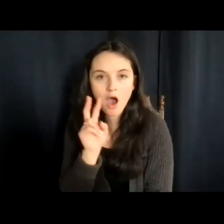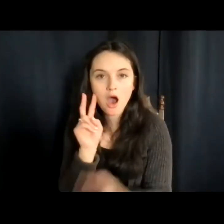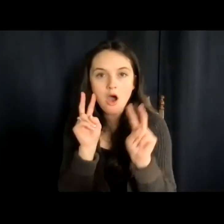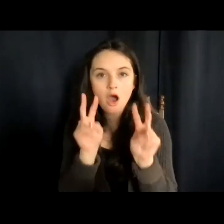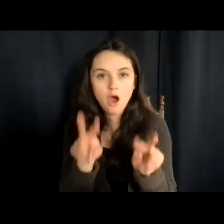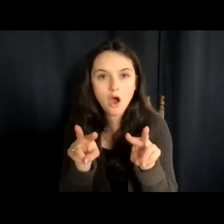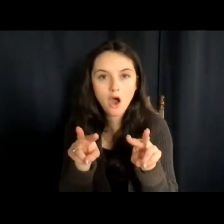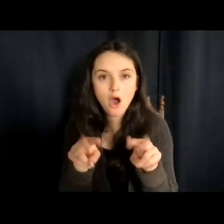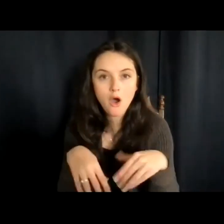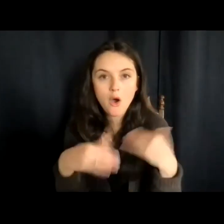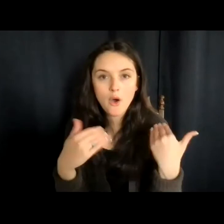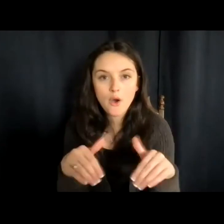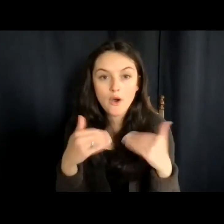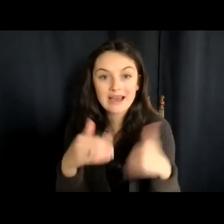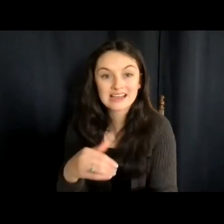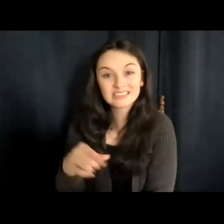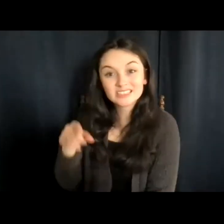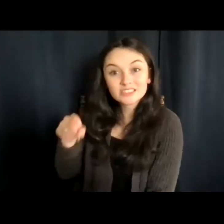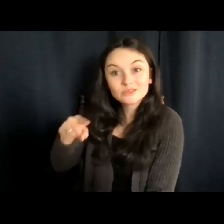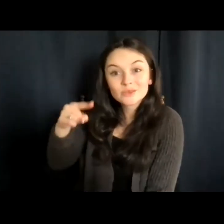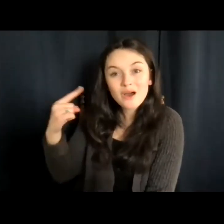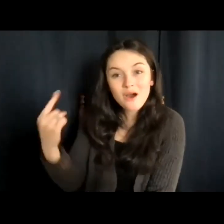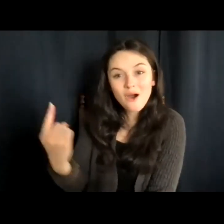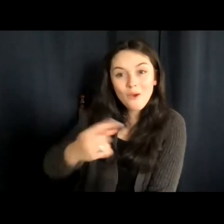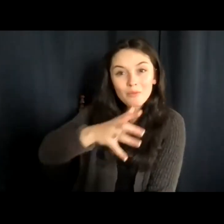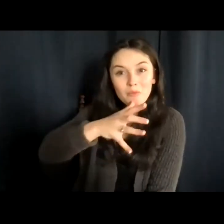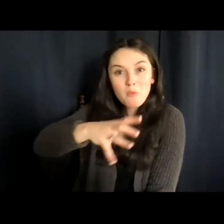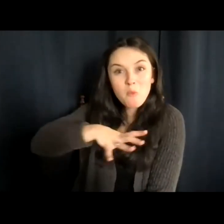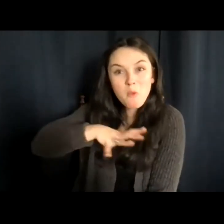She's the only woman in that band.